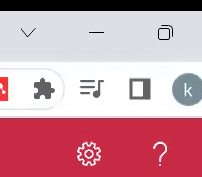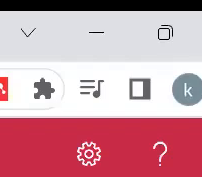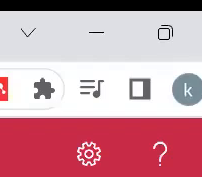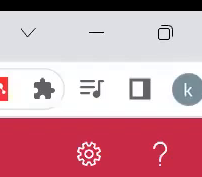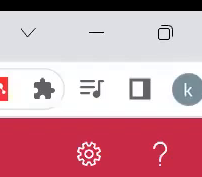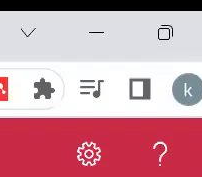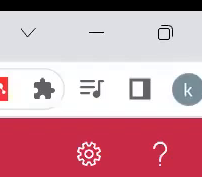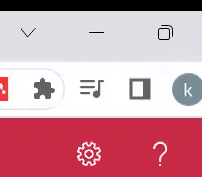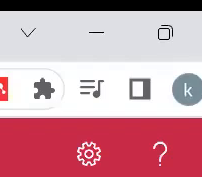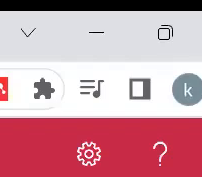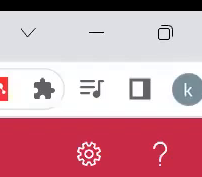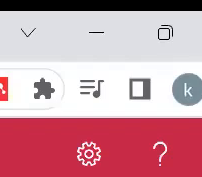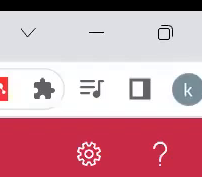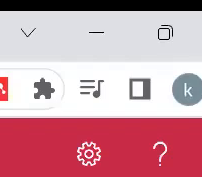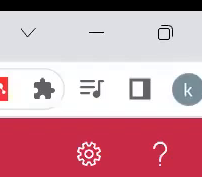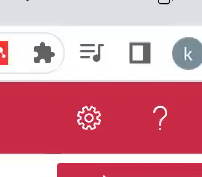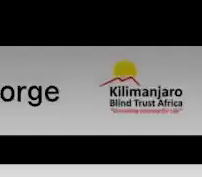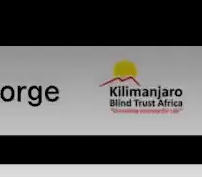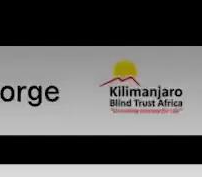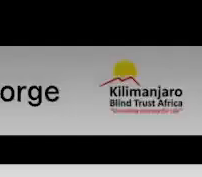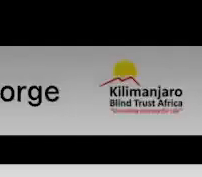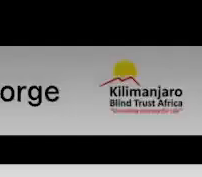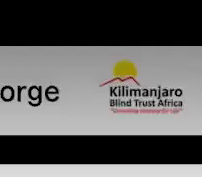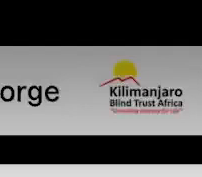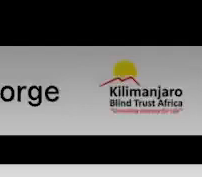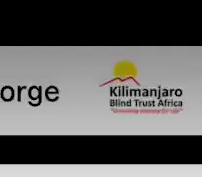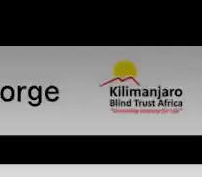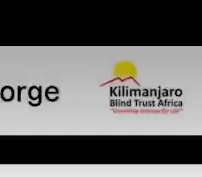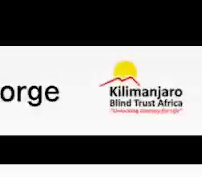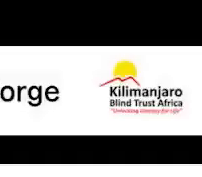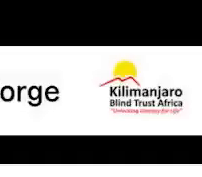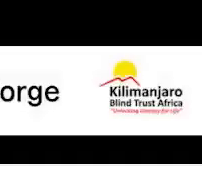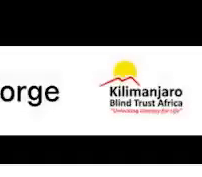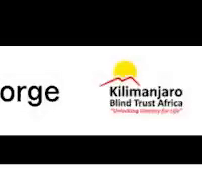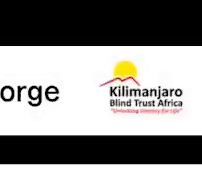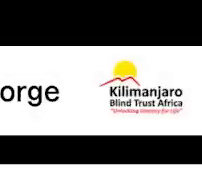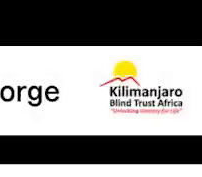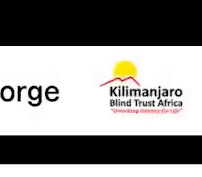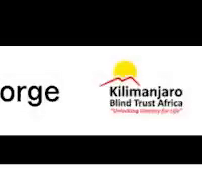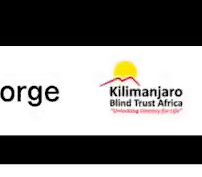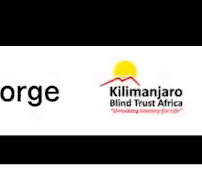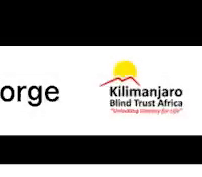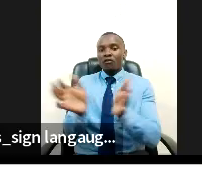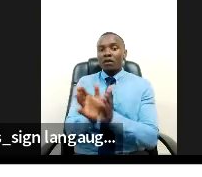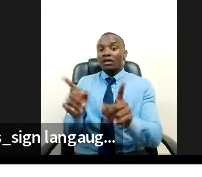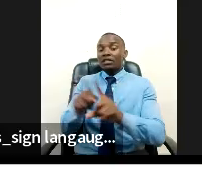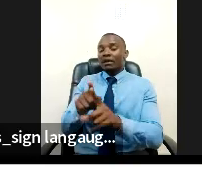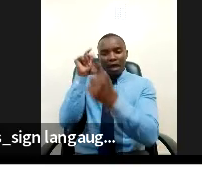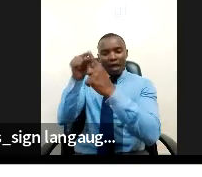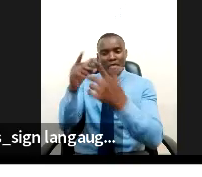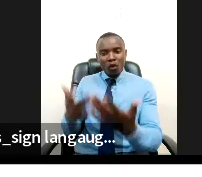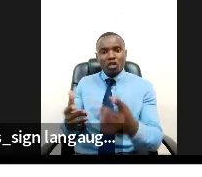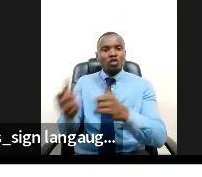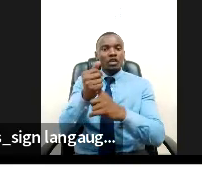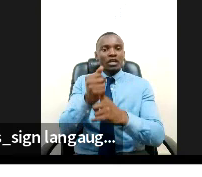Hi, meet Joseph, a visually impaired 20-year-old student from a low-income family. He aims to maintain excellent grades in order to